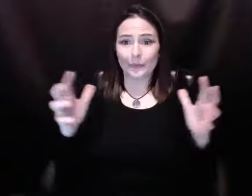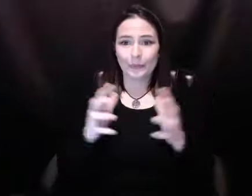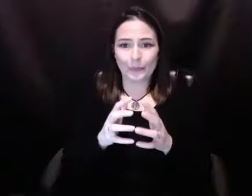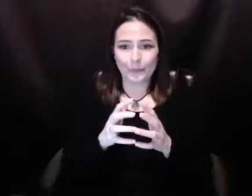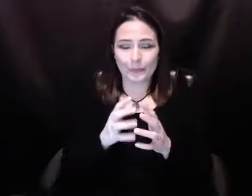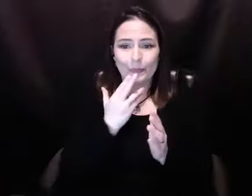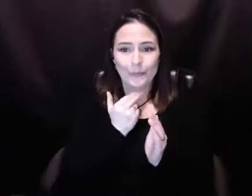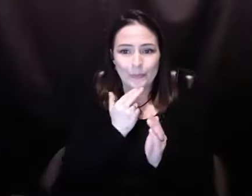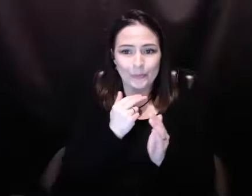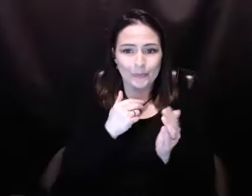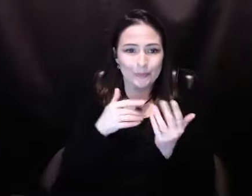Al-